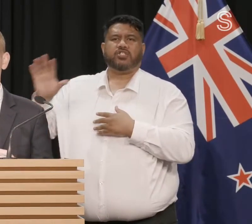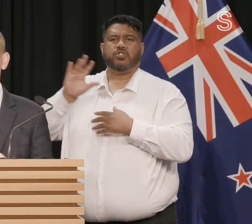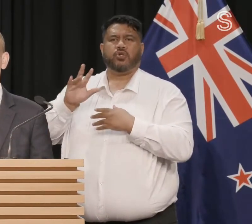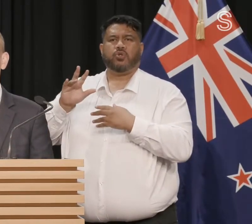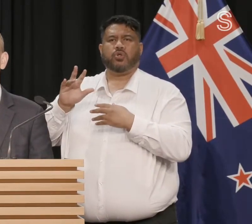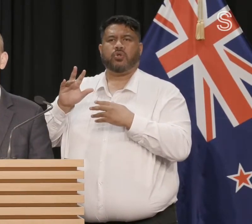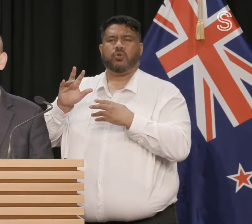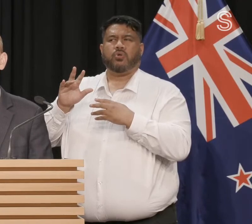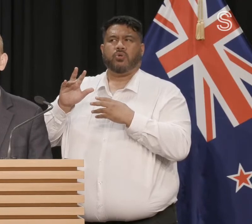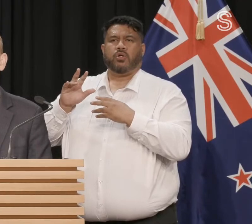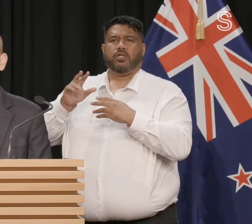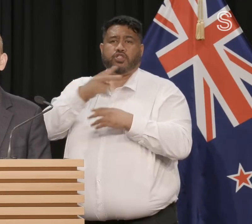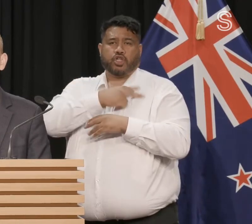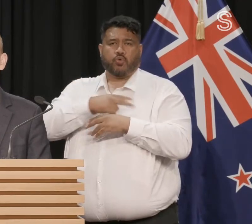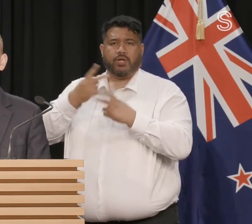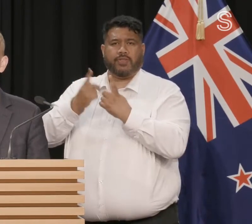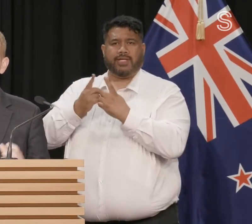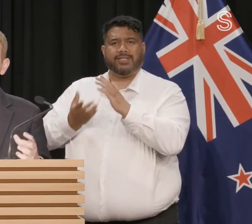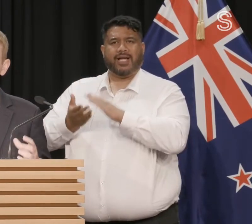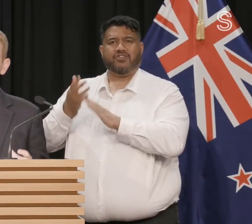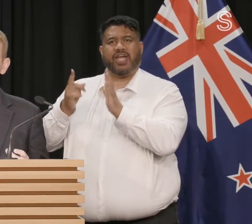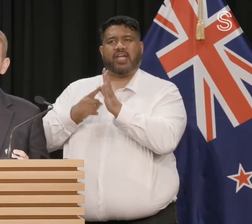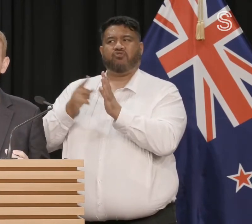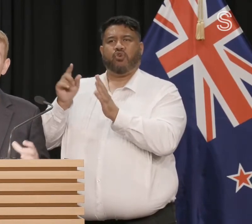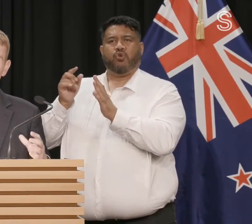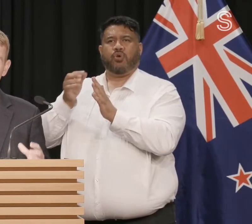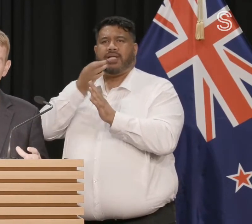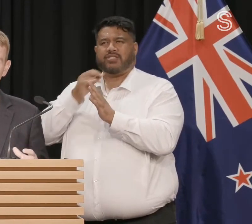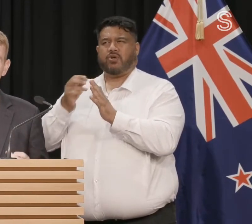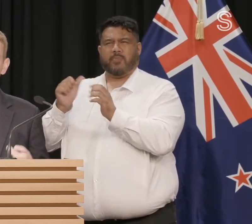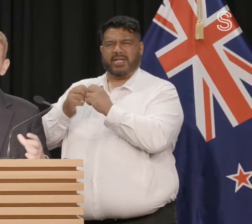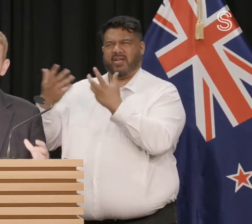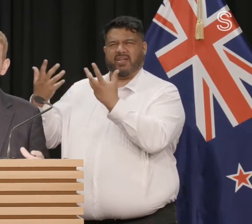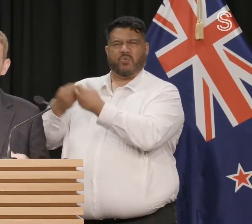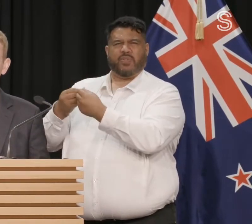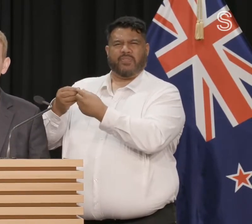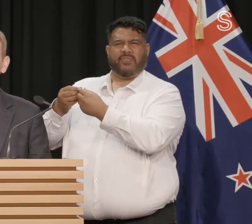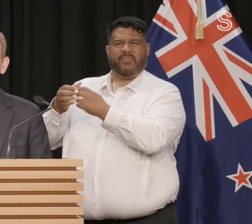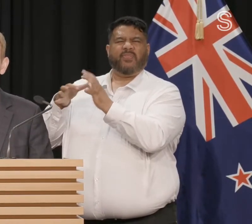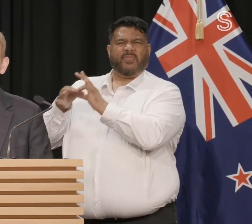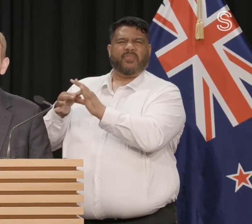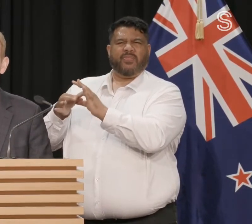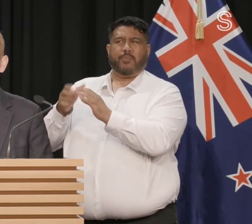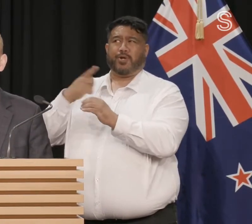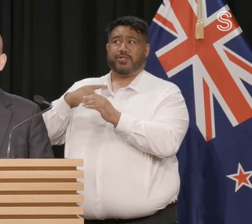Andrew Little has had in his other roles, and putting those two things together, particularly at the moment in light of